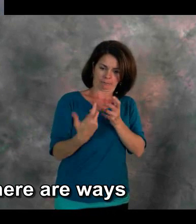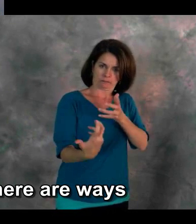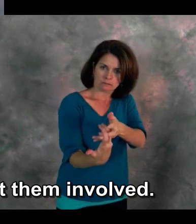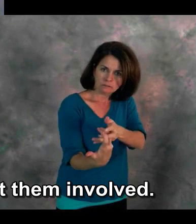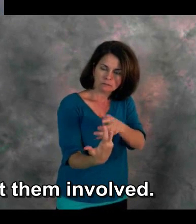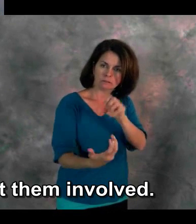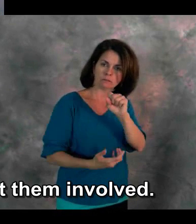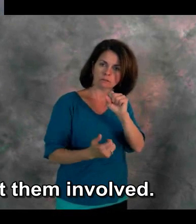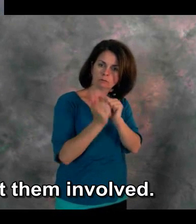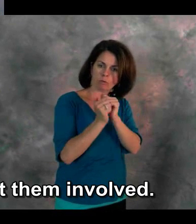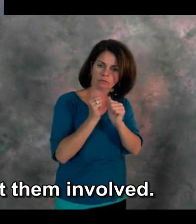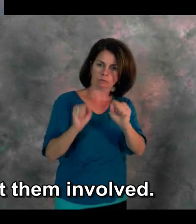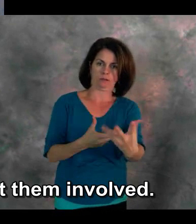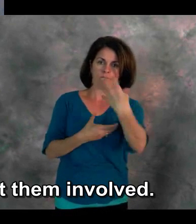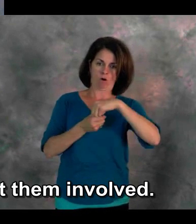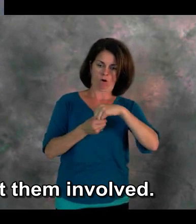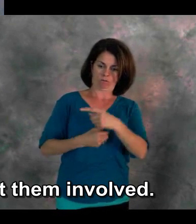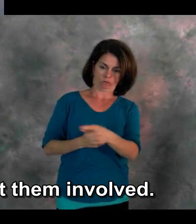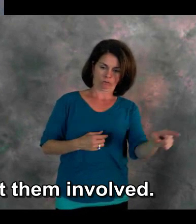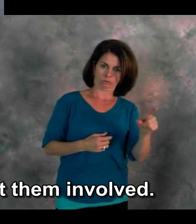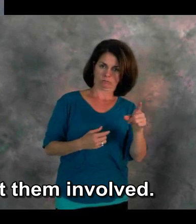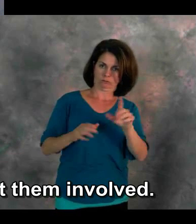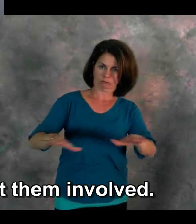there are ways to adapt sports to get them involved.